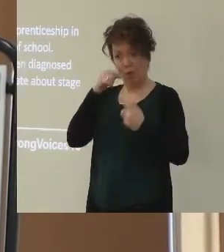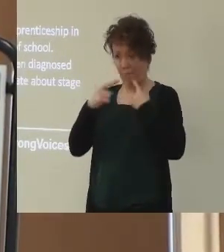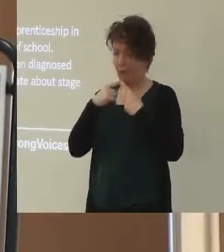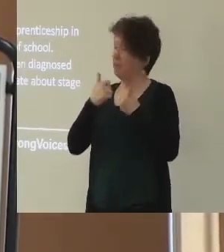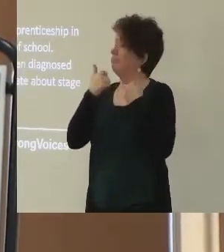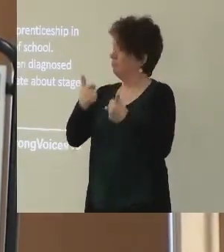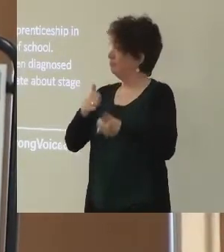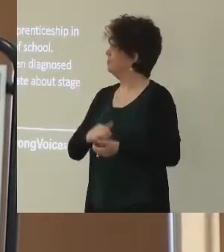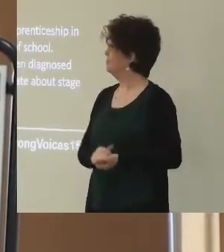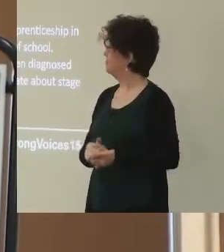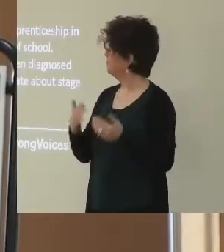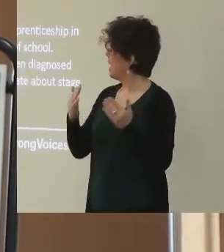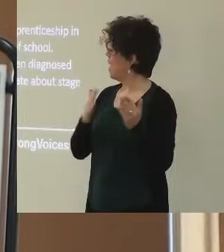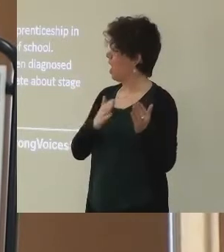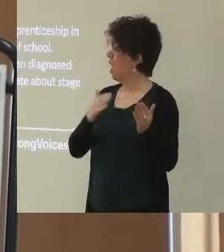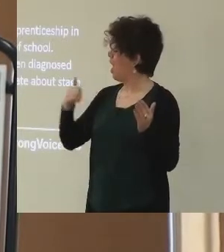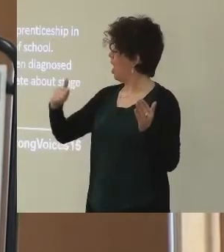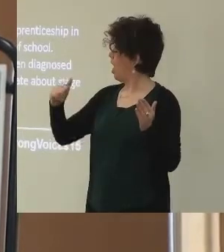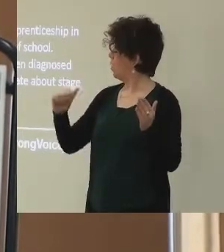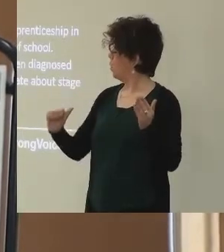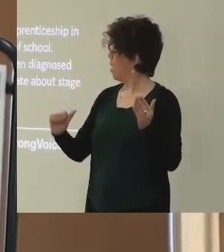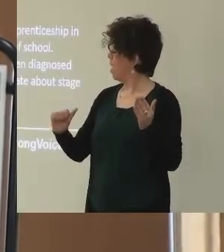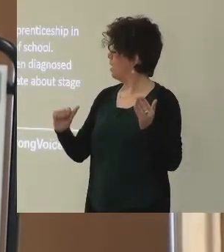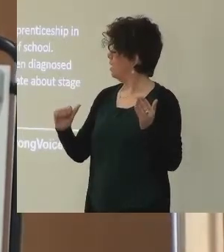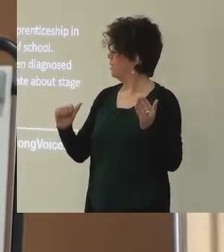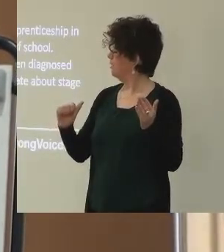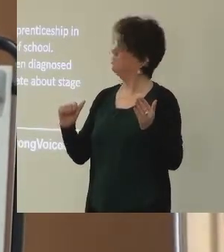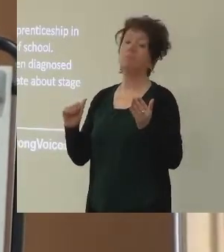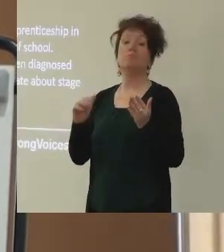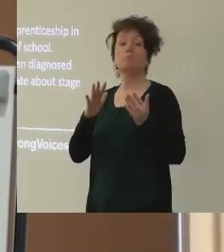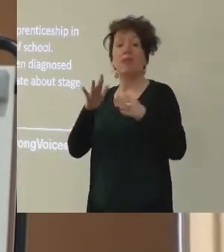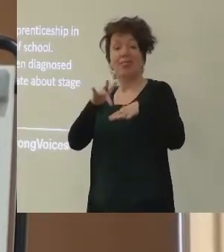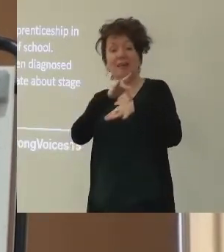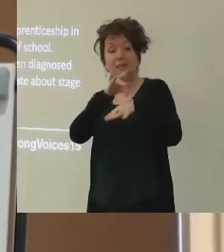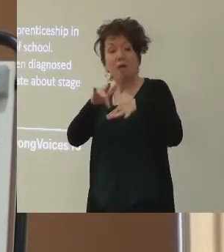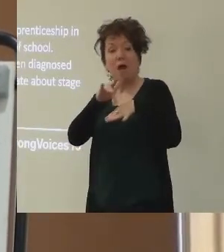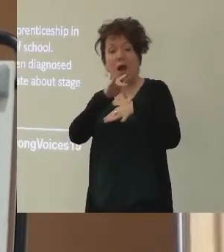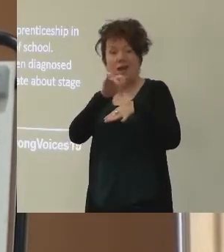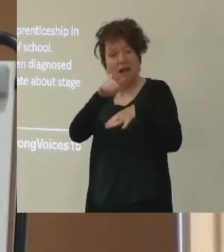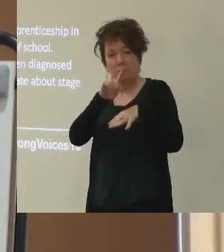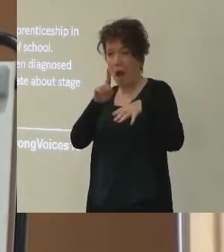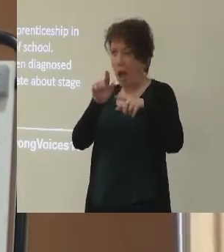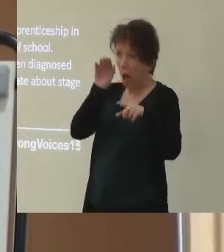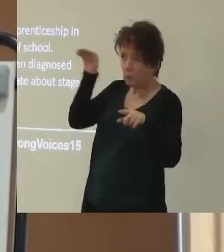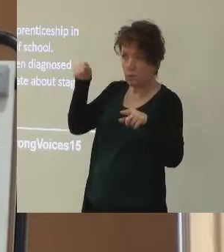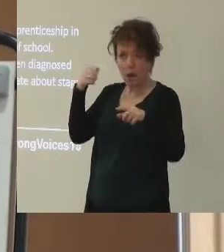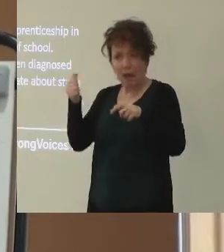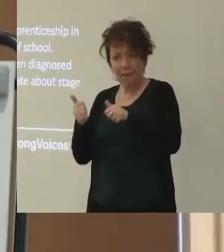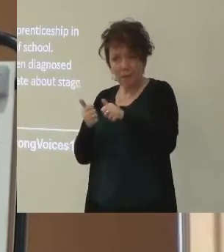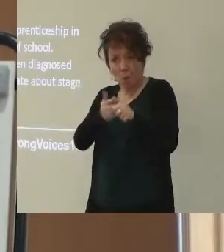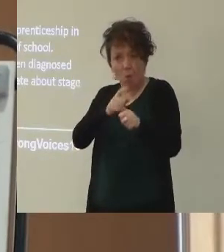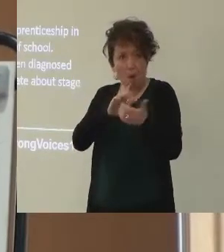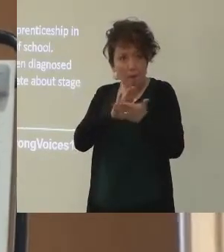Brilliant. So another point here is support outside of the theatre. So just questioning what support services